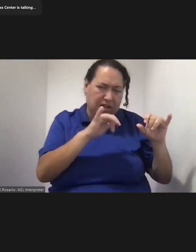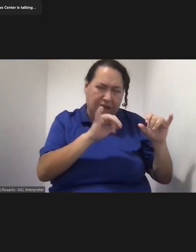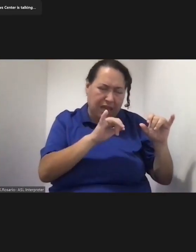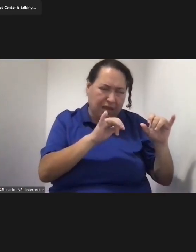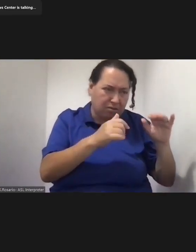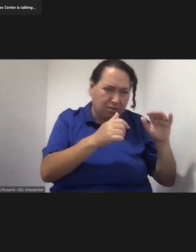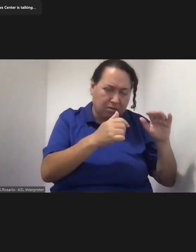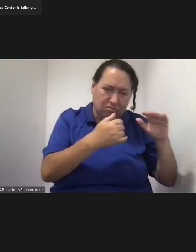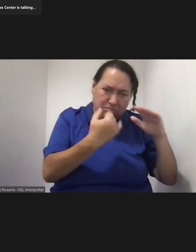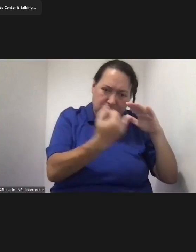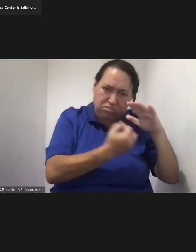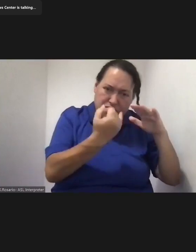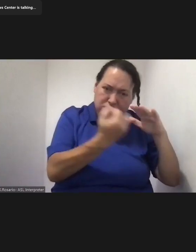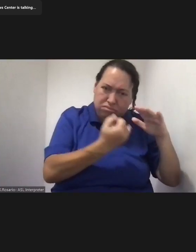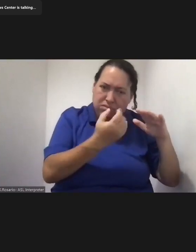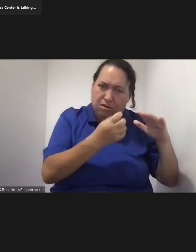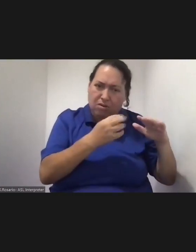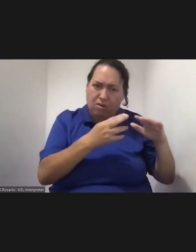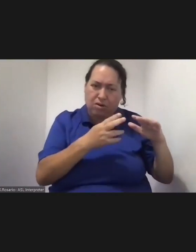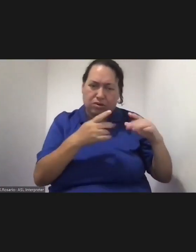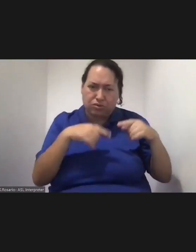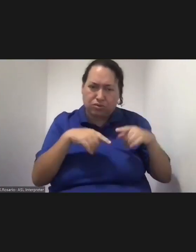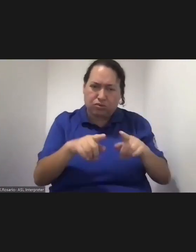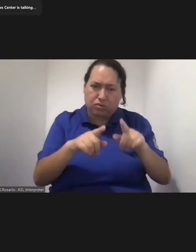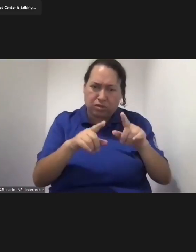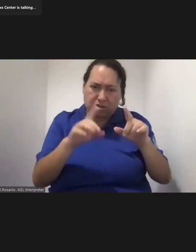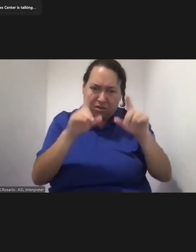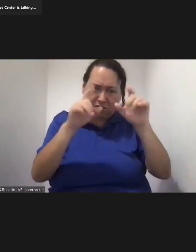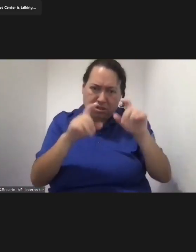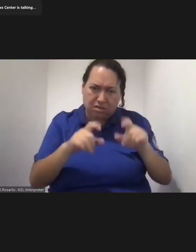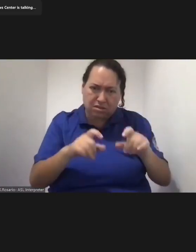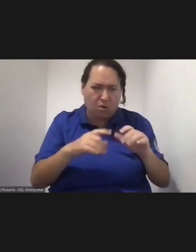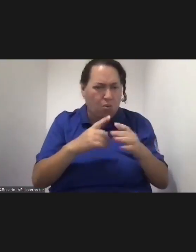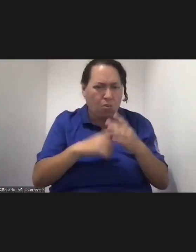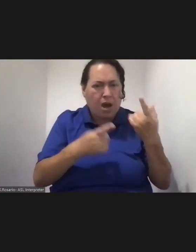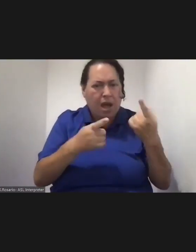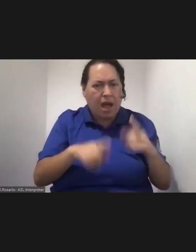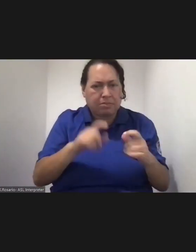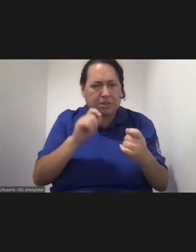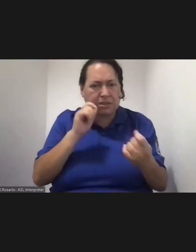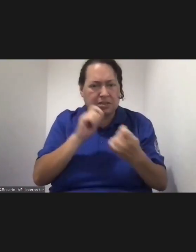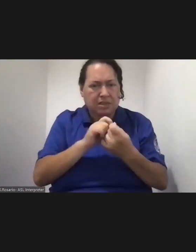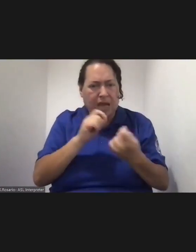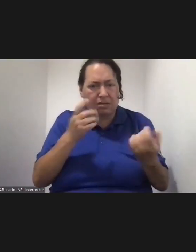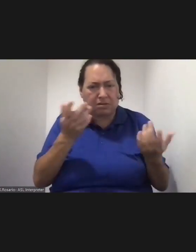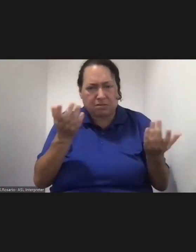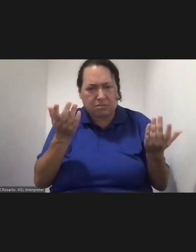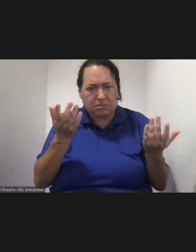identified during the routine testing? What happened exactly?